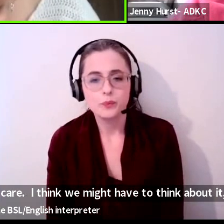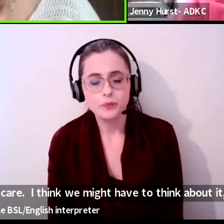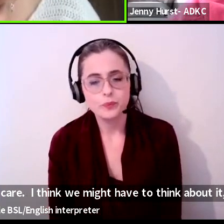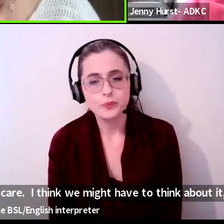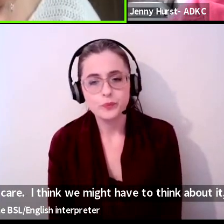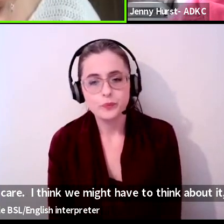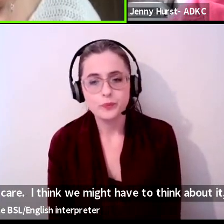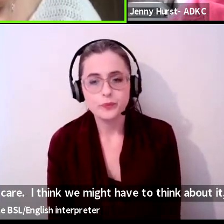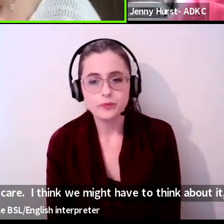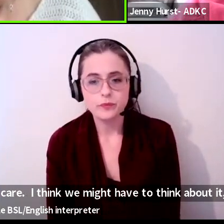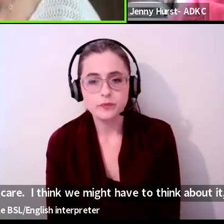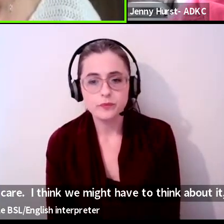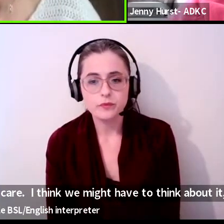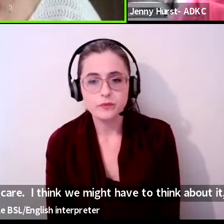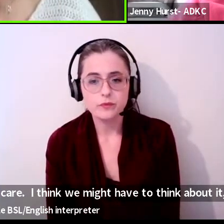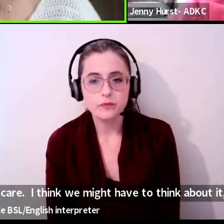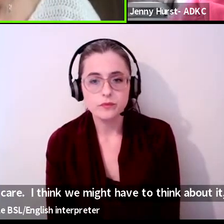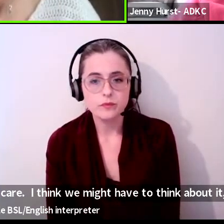creatively.